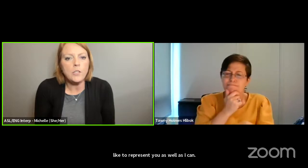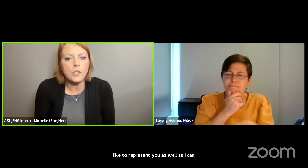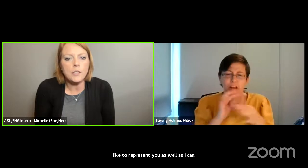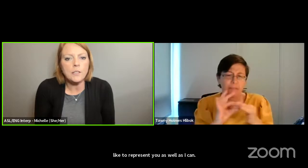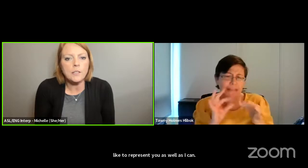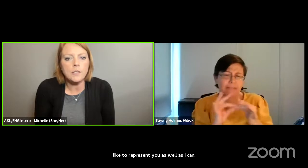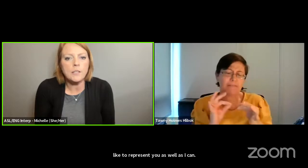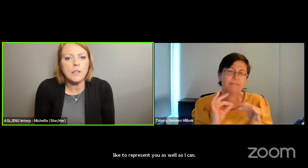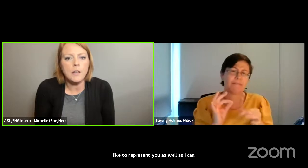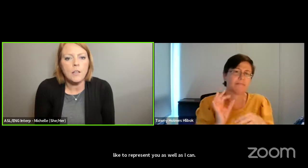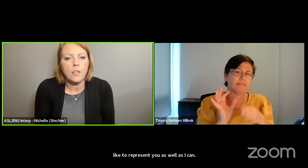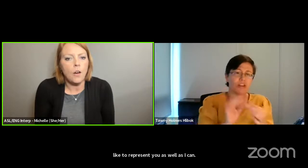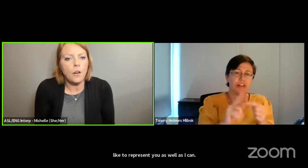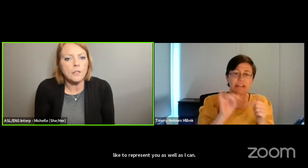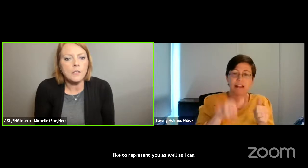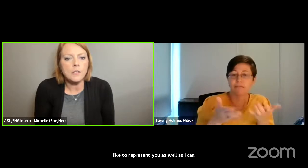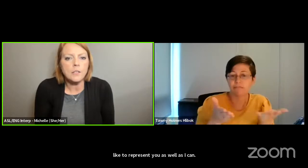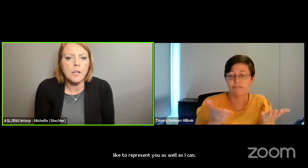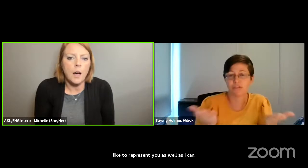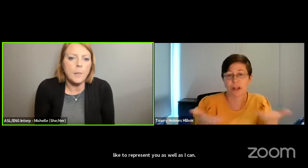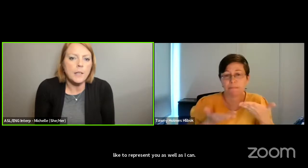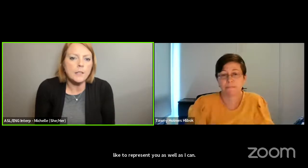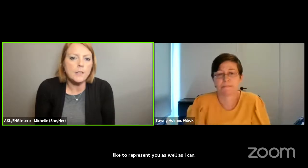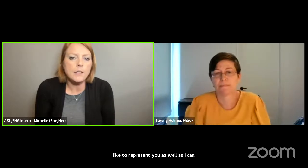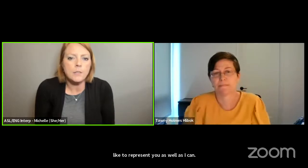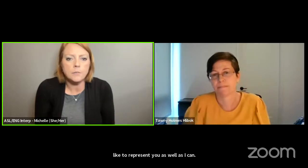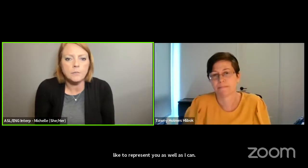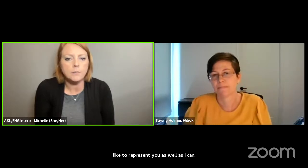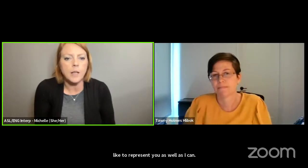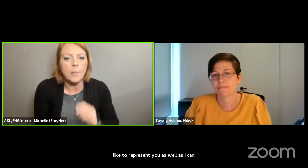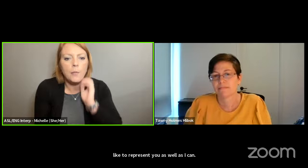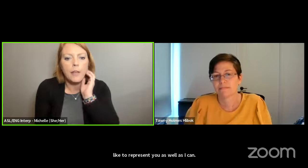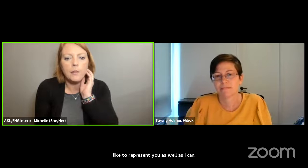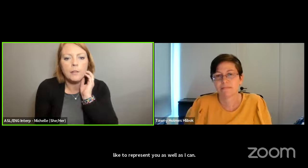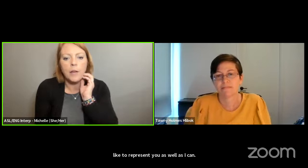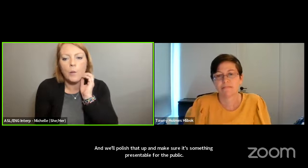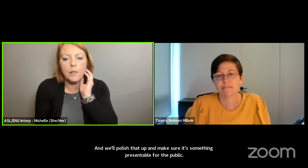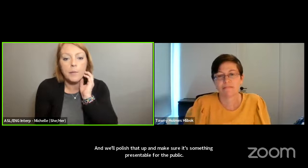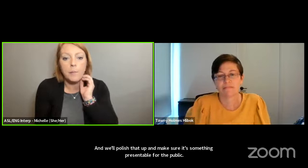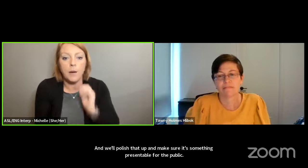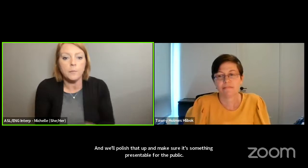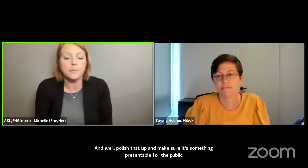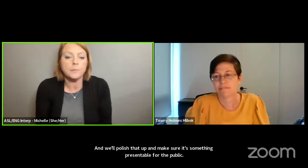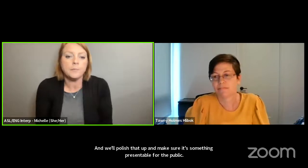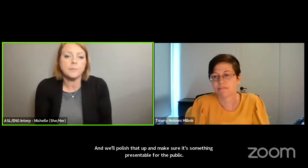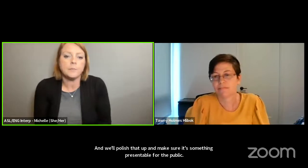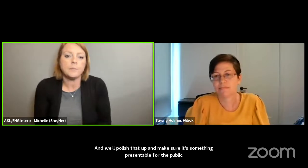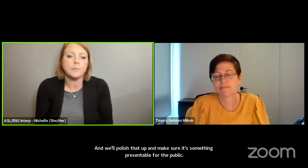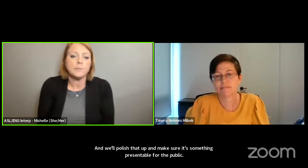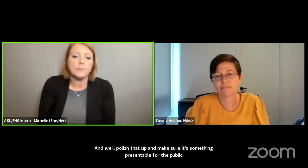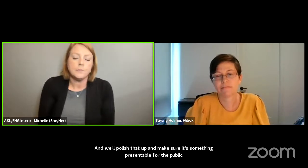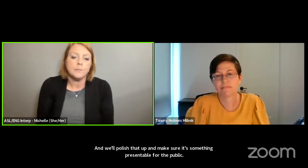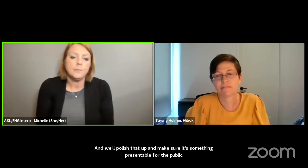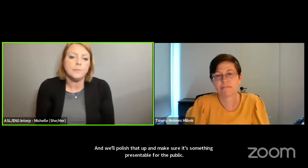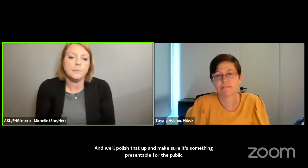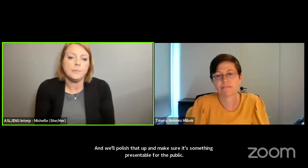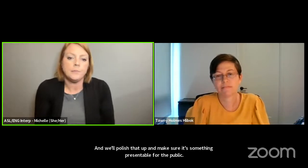Any questions, thoughts, comments about that? I welcome them now.